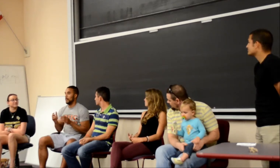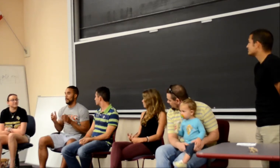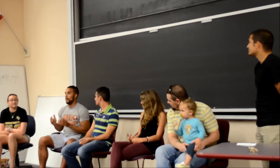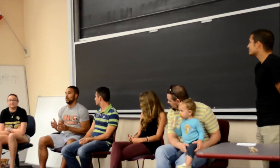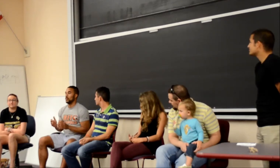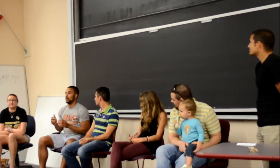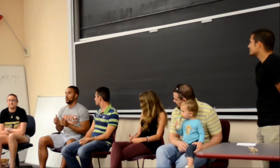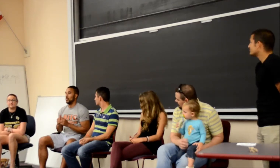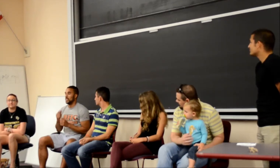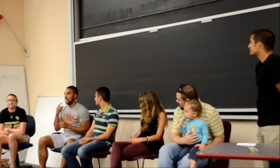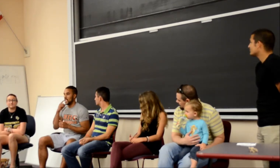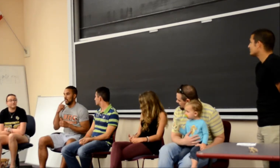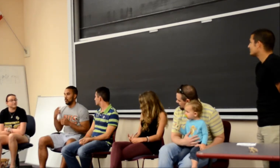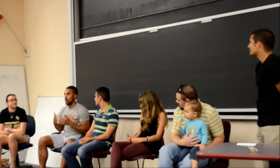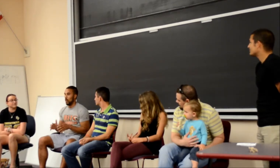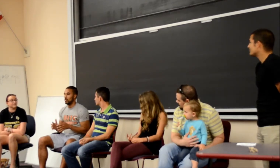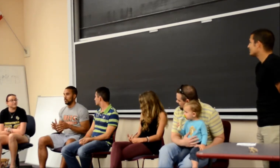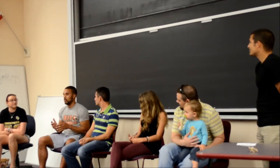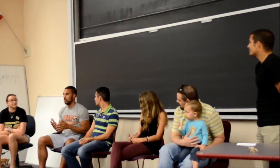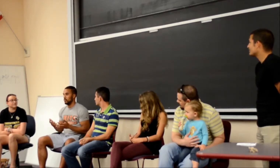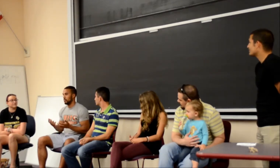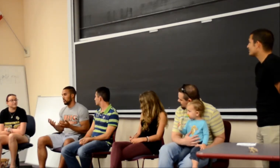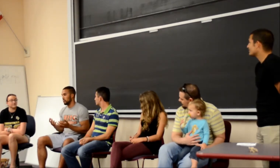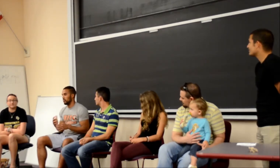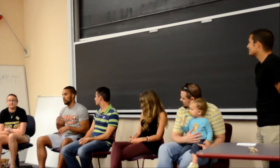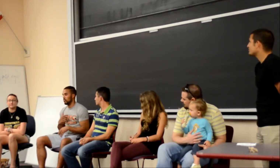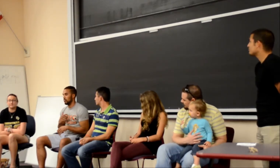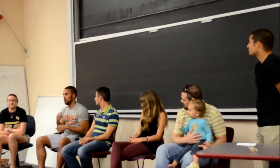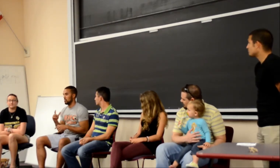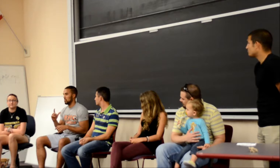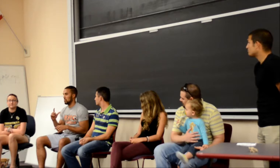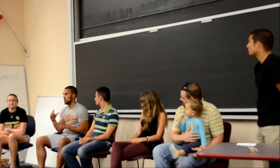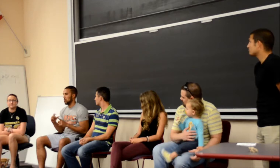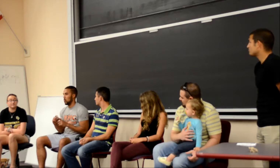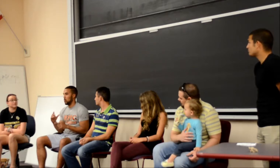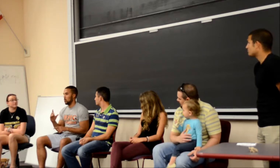I identify myself with hearing loss.